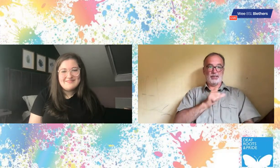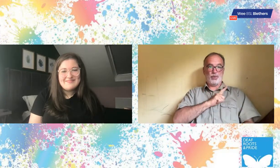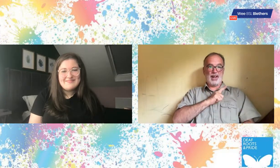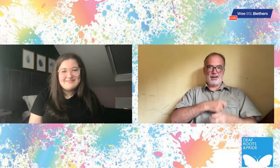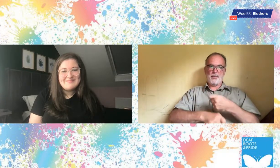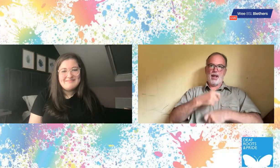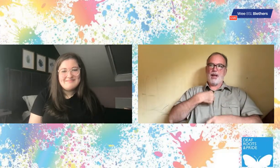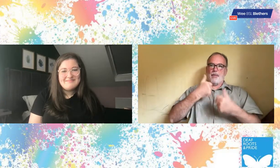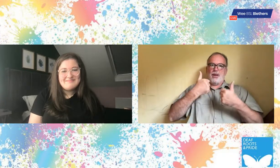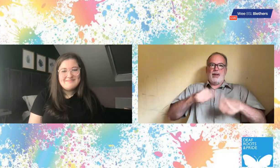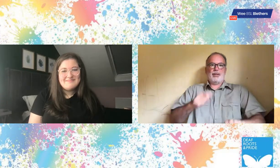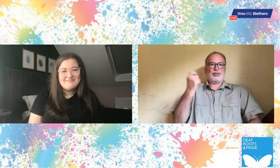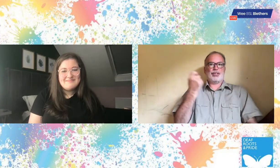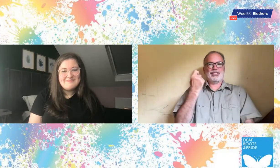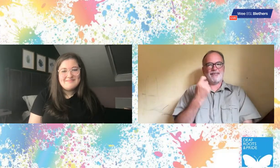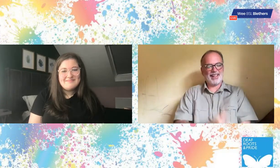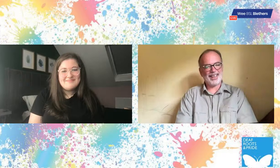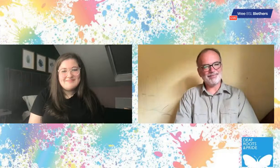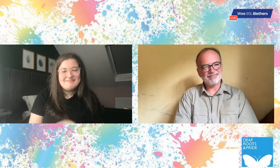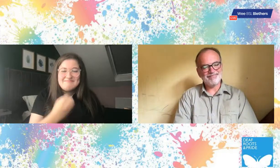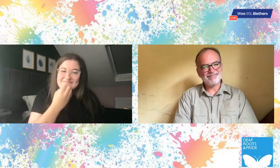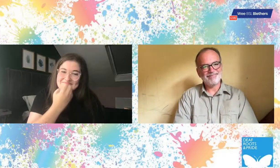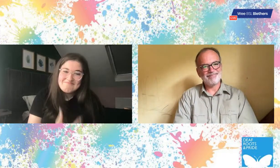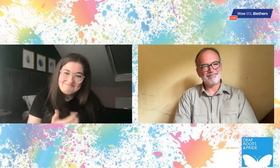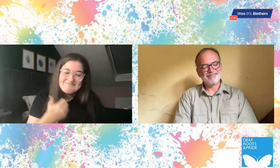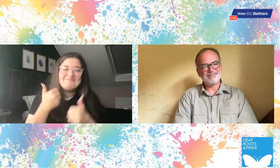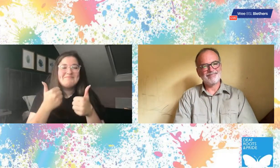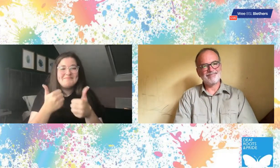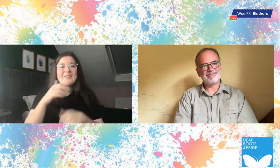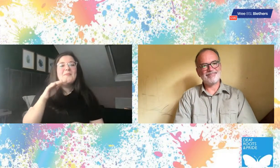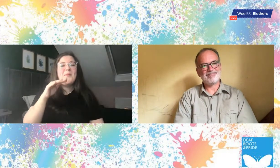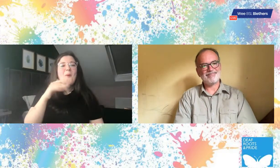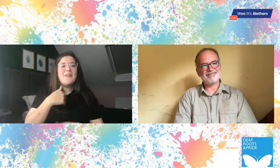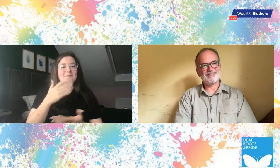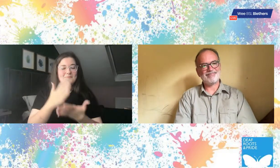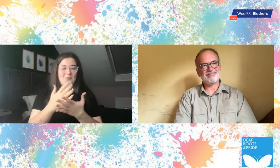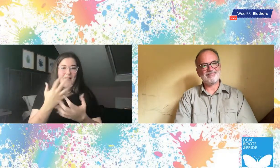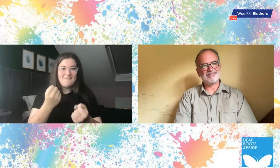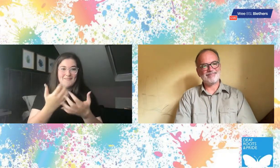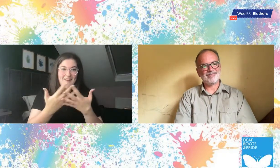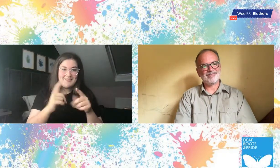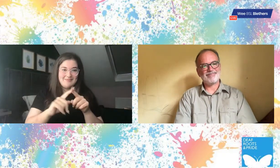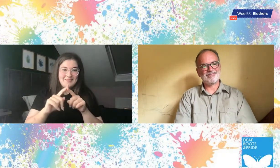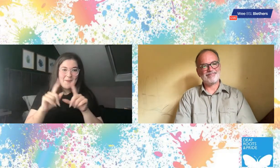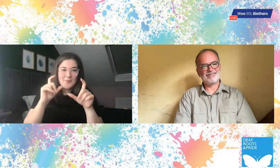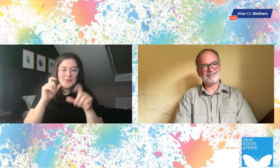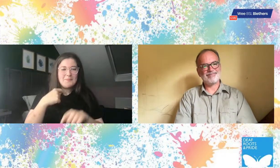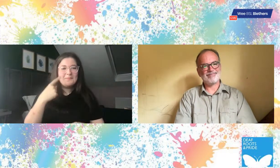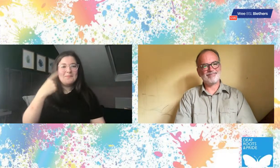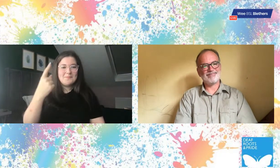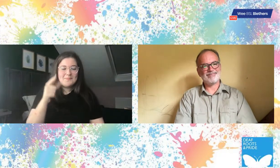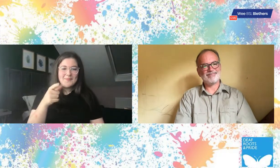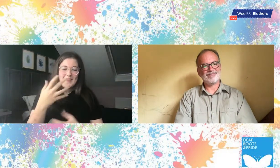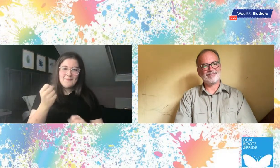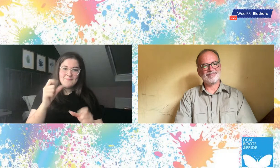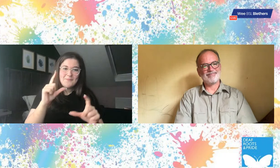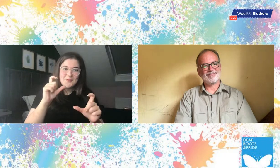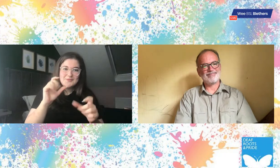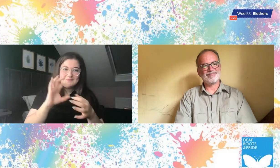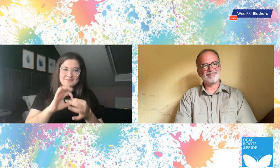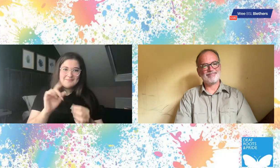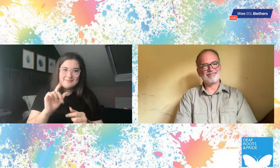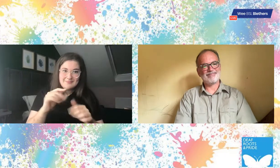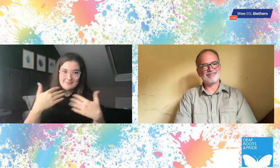it, aim in that direction and just keep going. And I think that's one of the reasons why I was successful in the end.